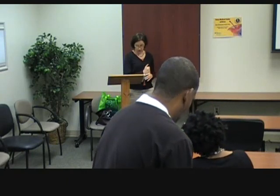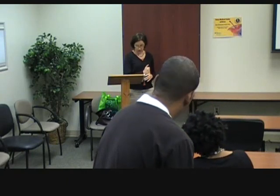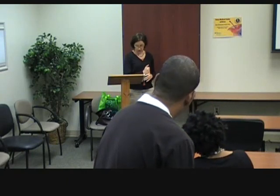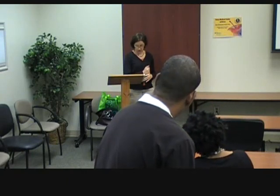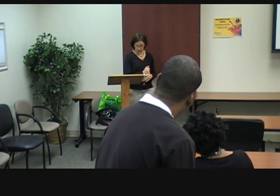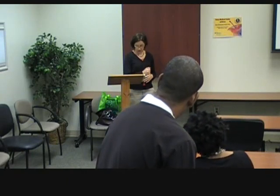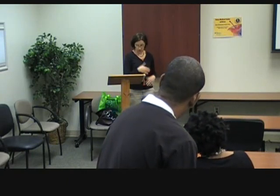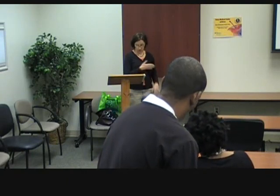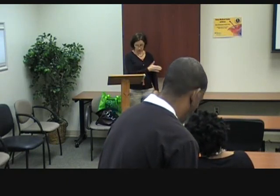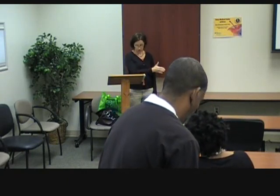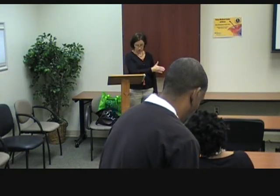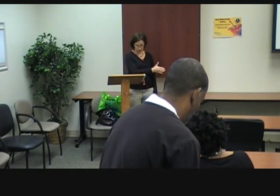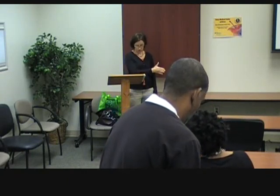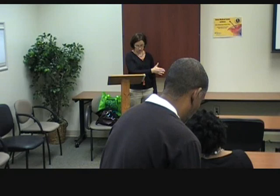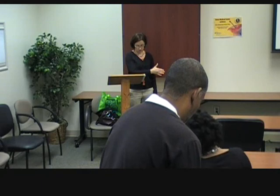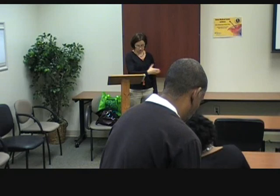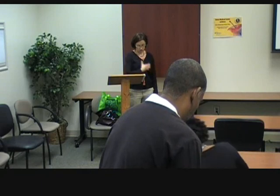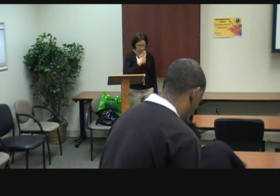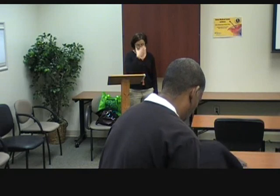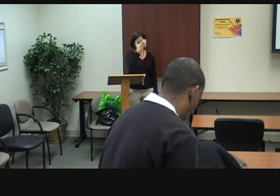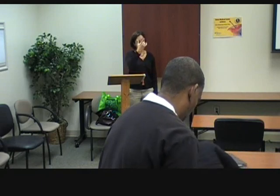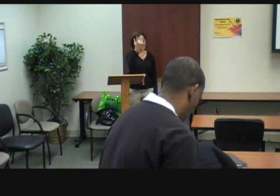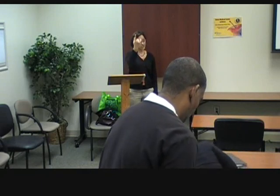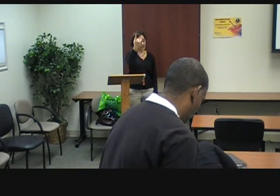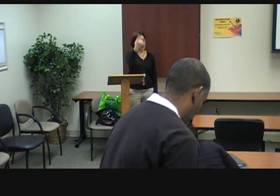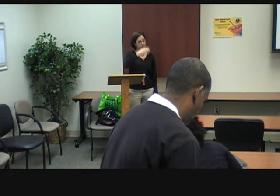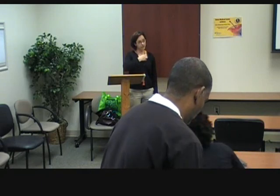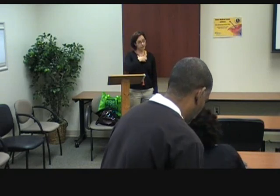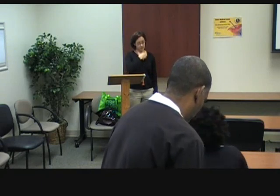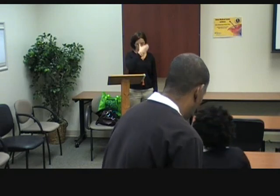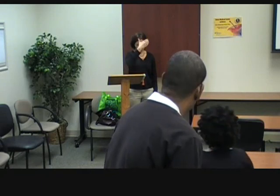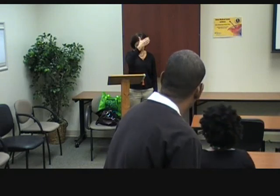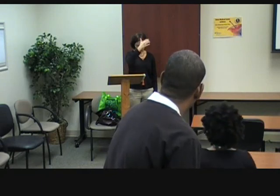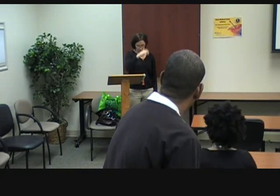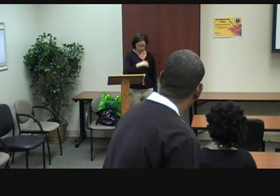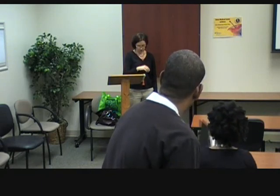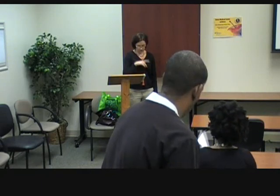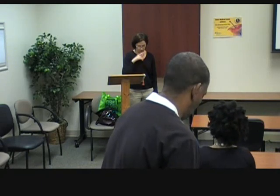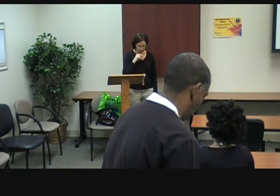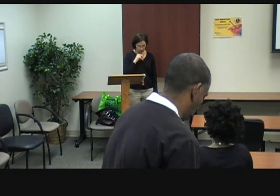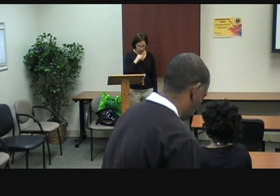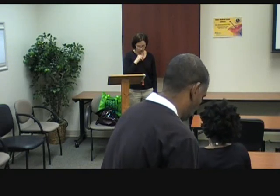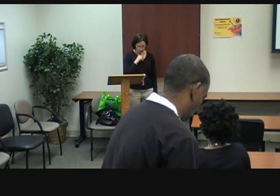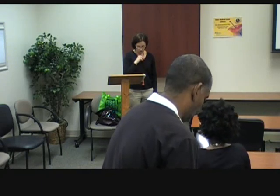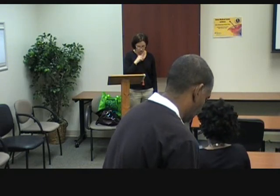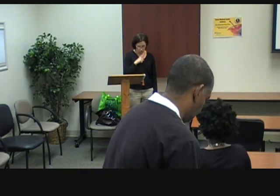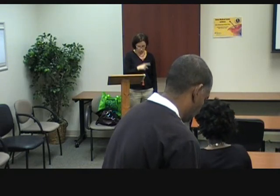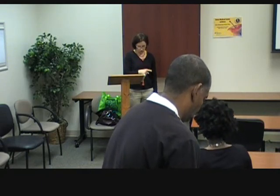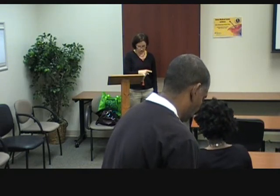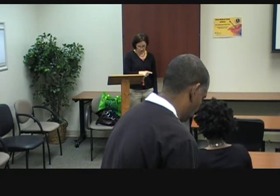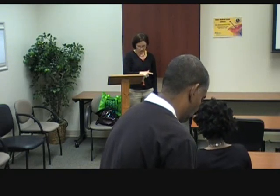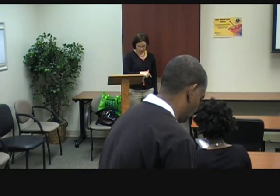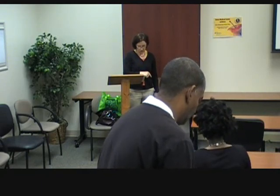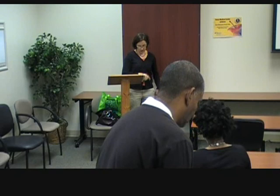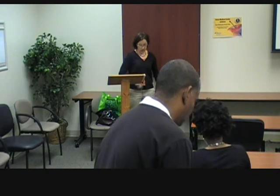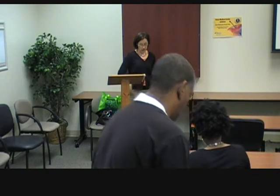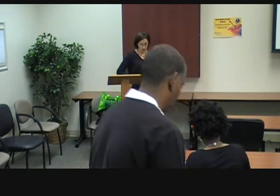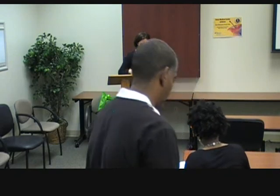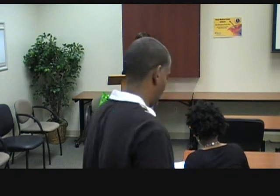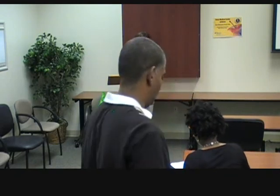bear, fish, giraffe. Nobody did giraffe. Giraffe, duck, horse, and turtle. And